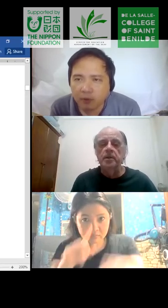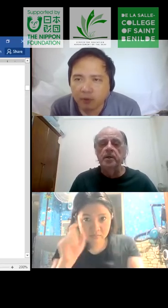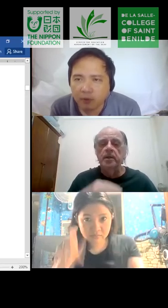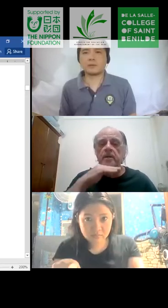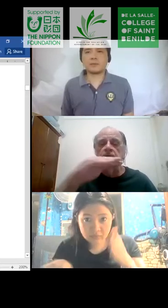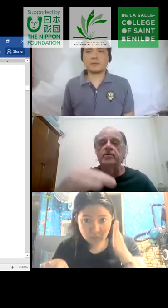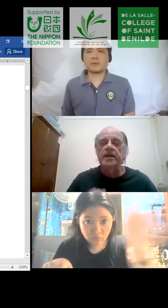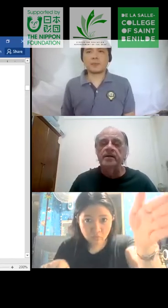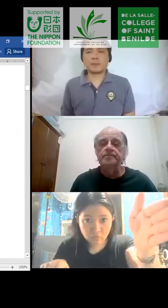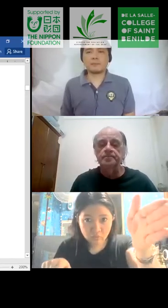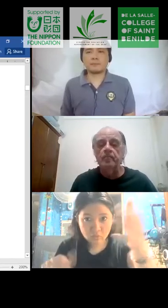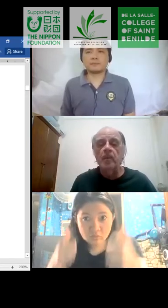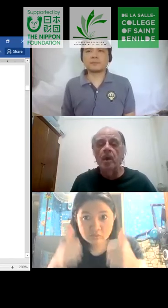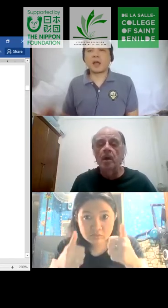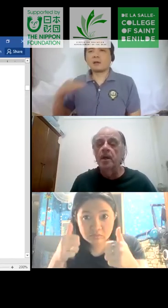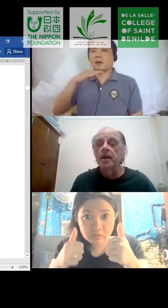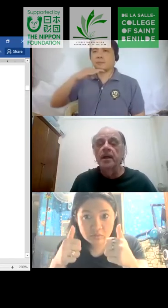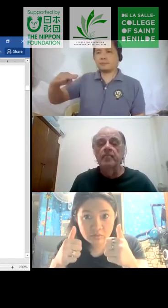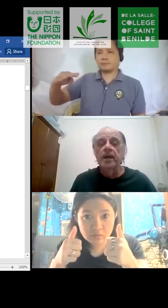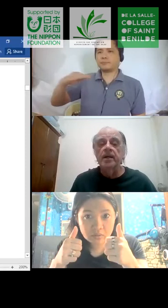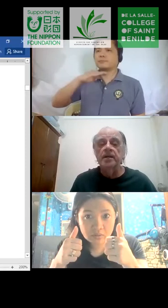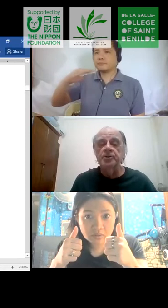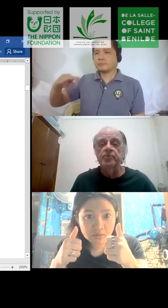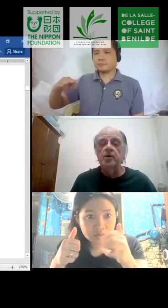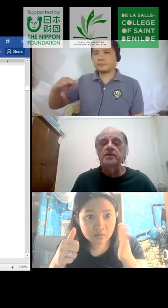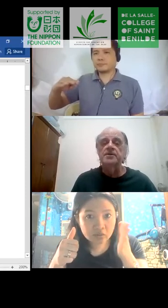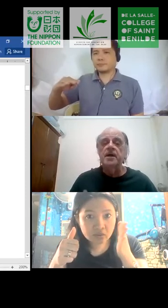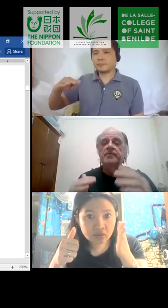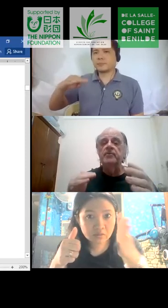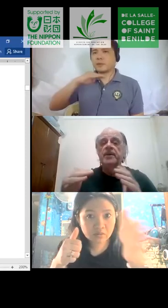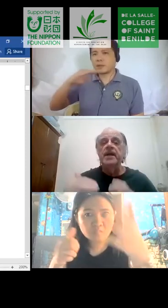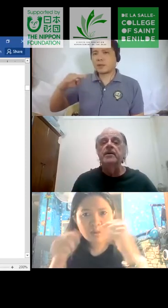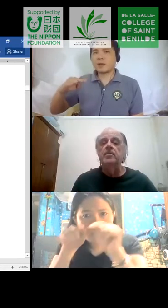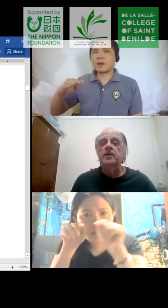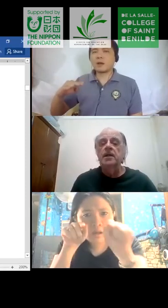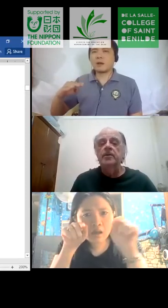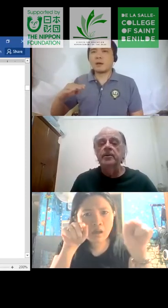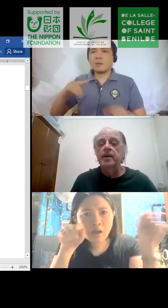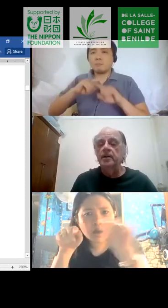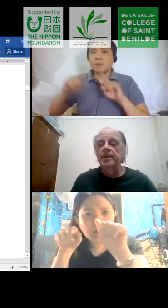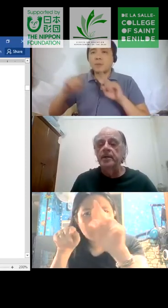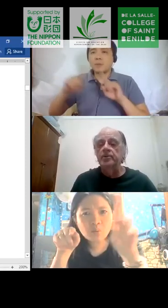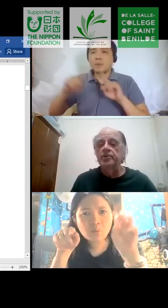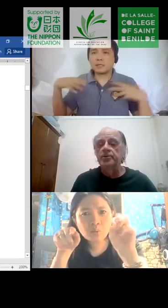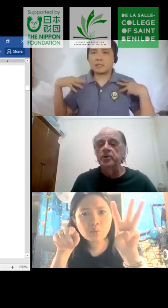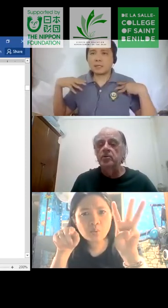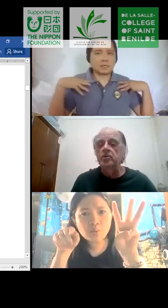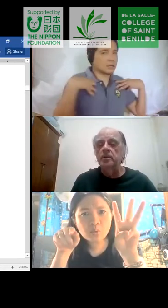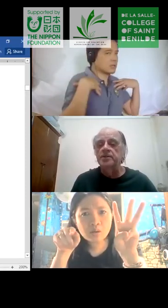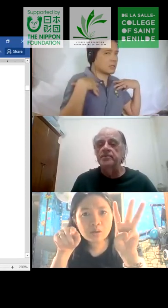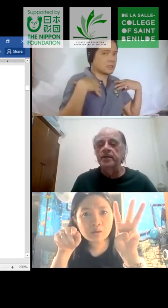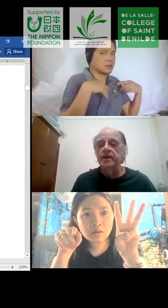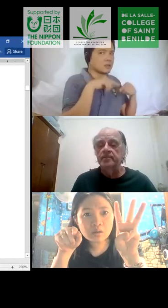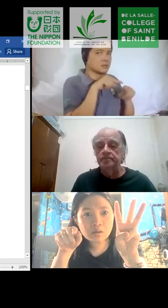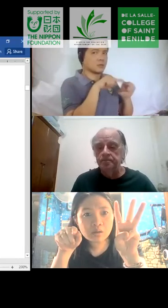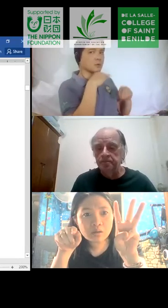unless it goes straight out. But unless you draw the sign from an angle, you're not going to be able to show that